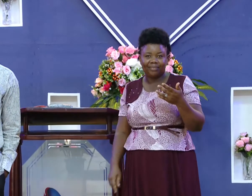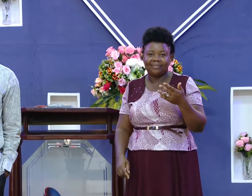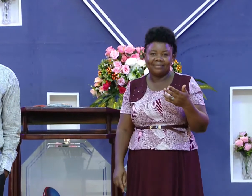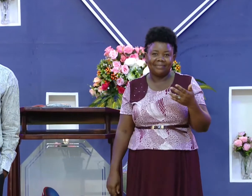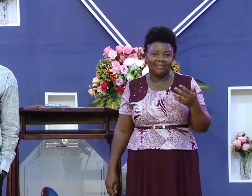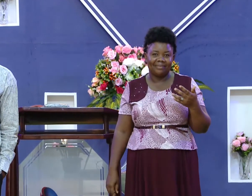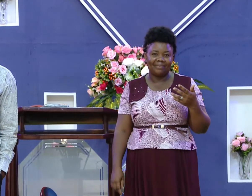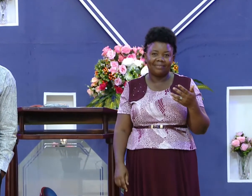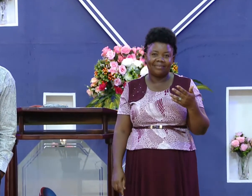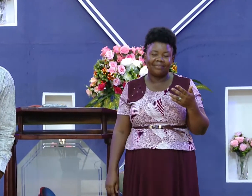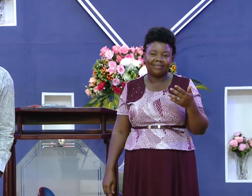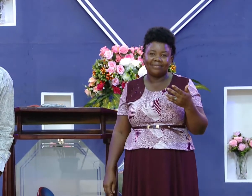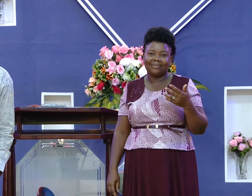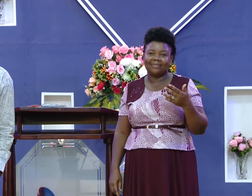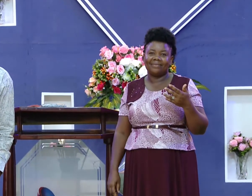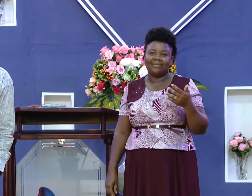me